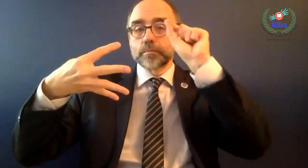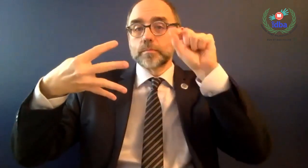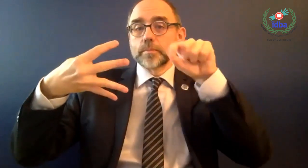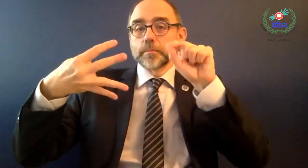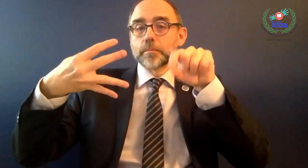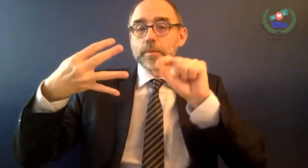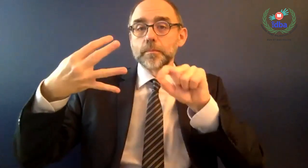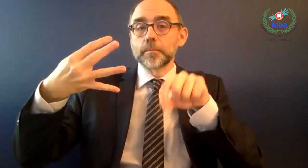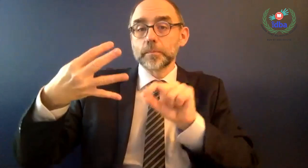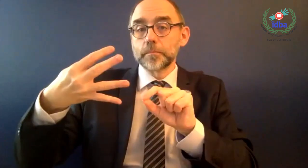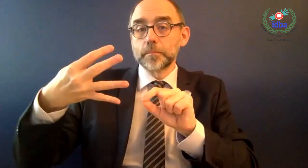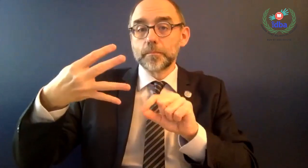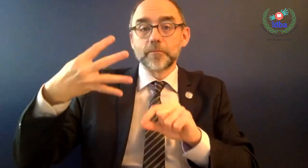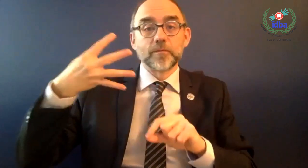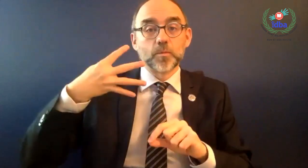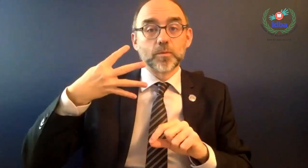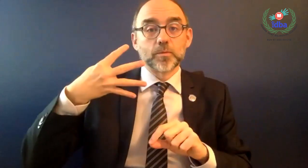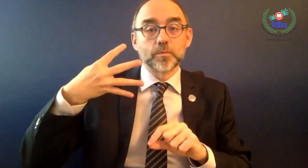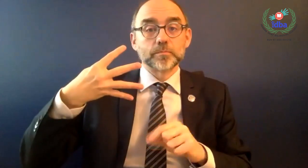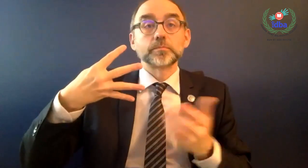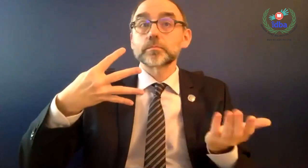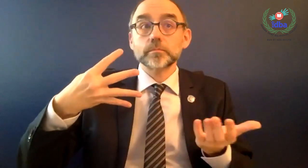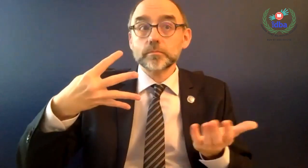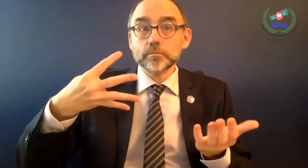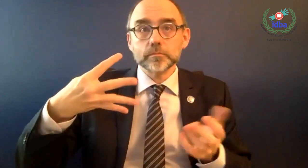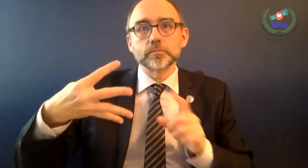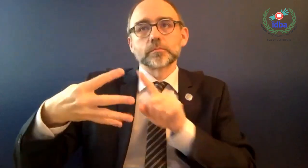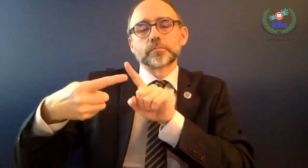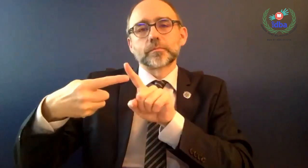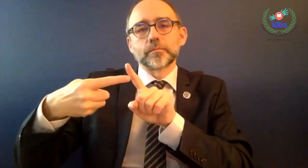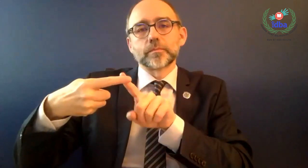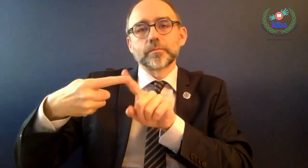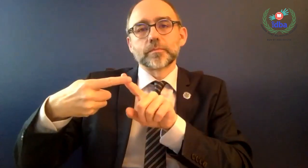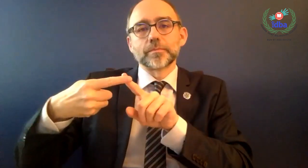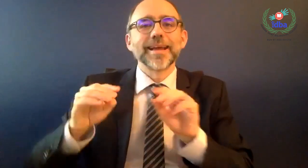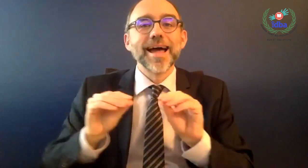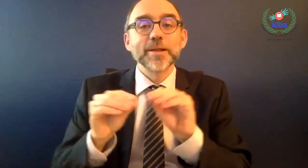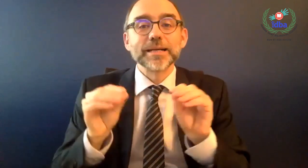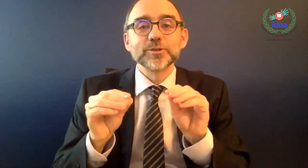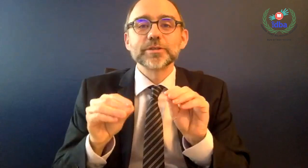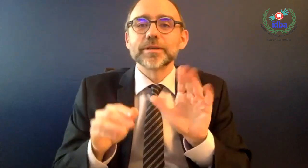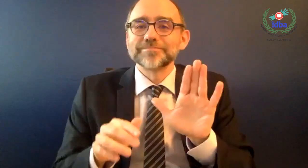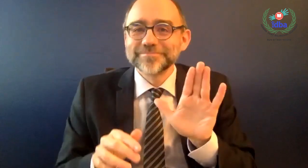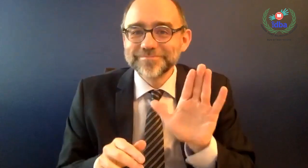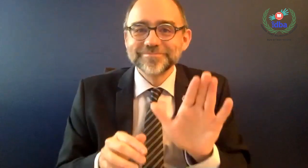There are four important points I would like to tell you. First is